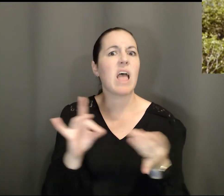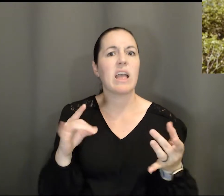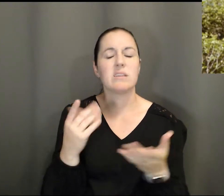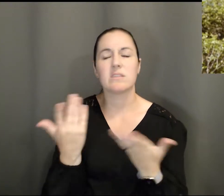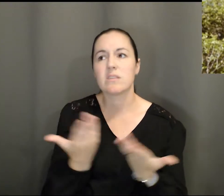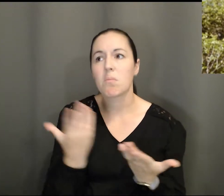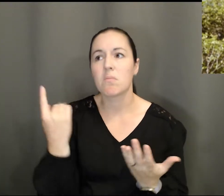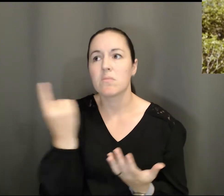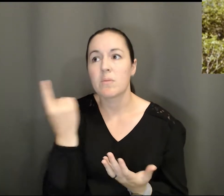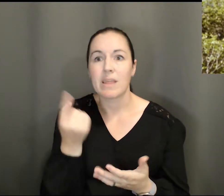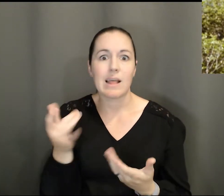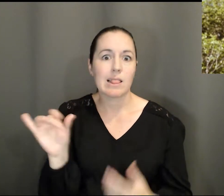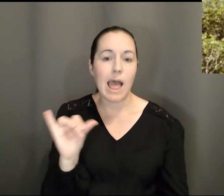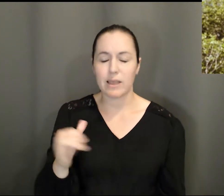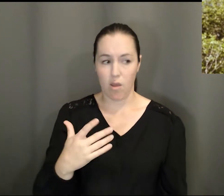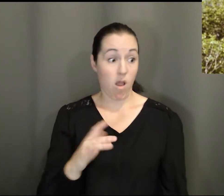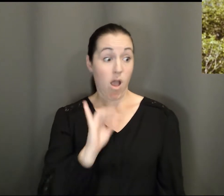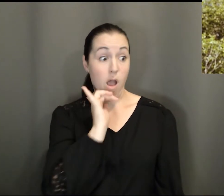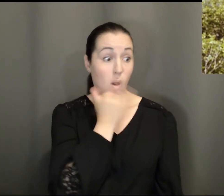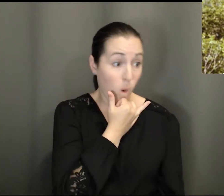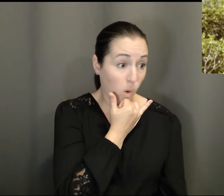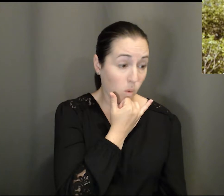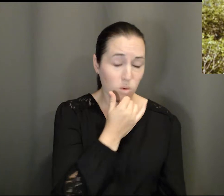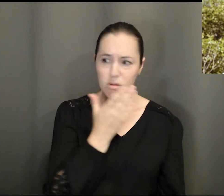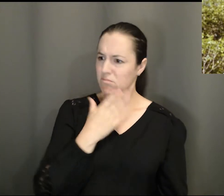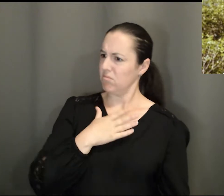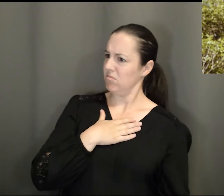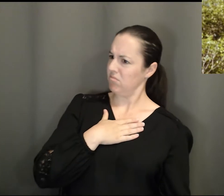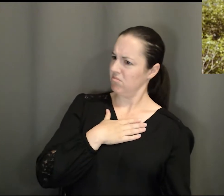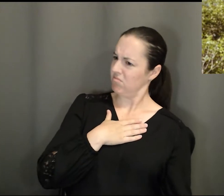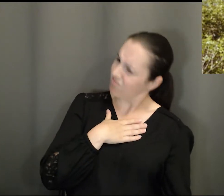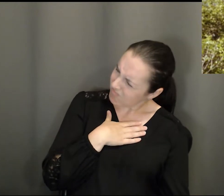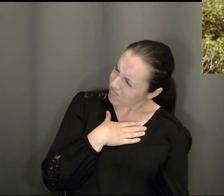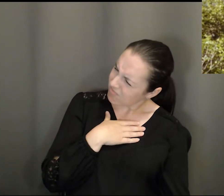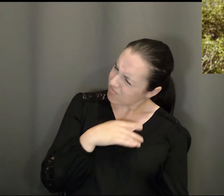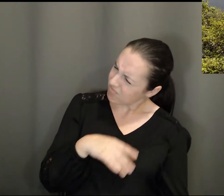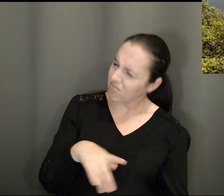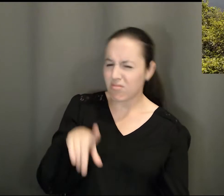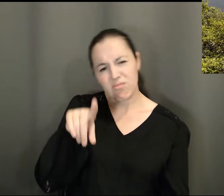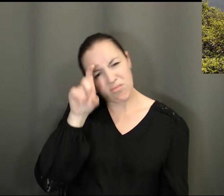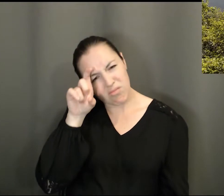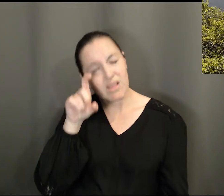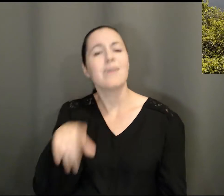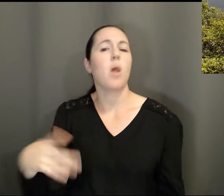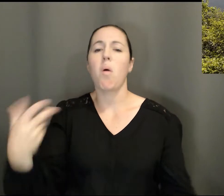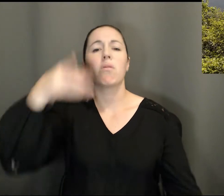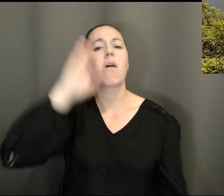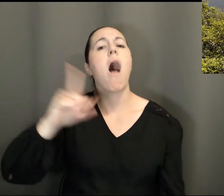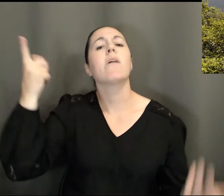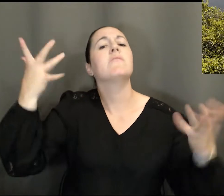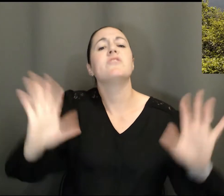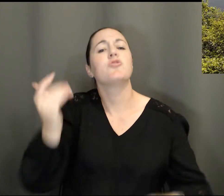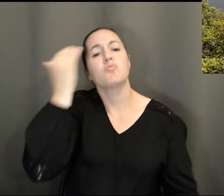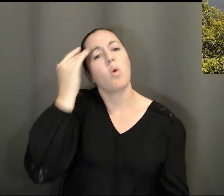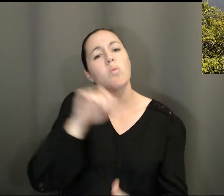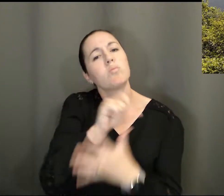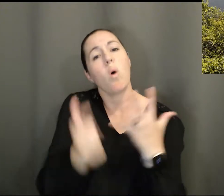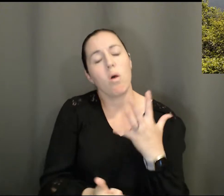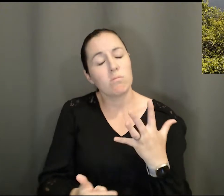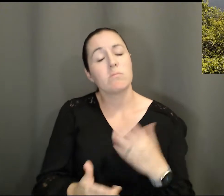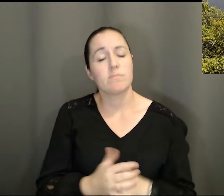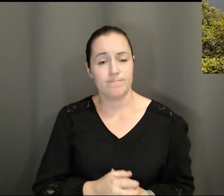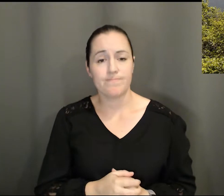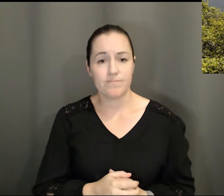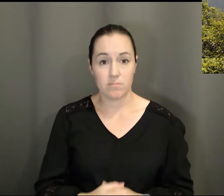know that God knows everything, right? My question is, do we live like we know and believe it? Or are there times when we don't really